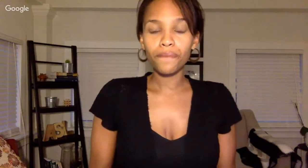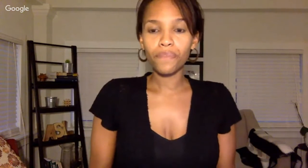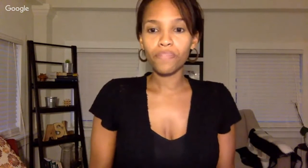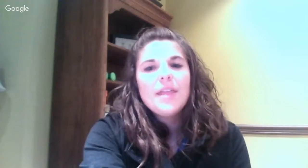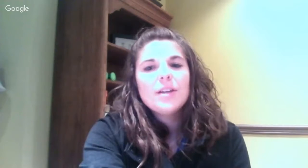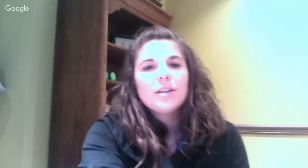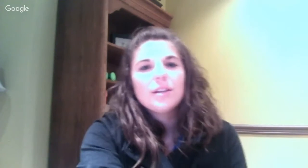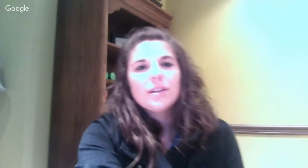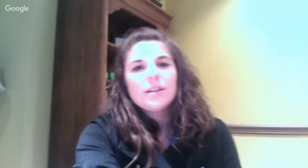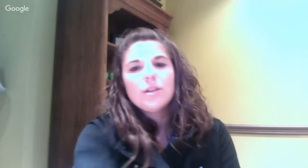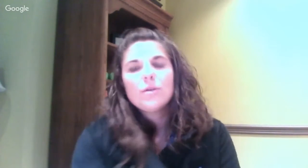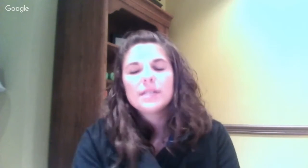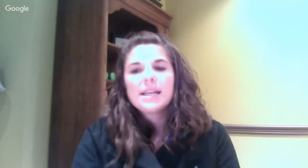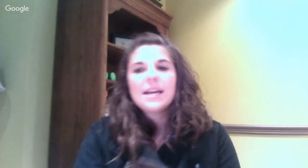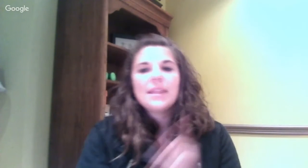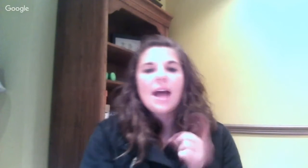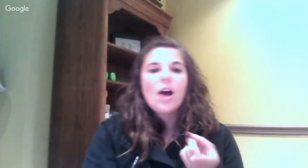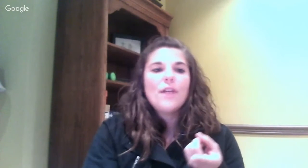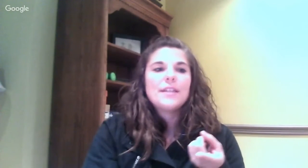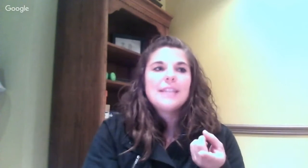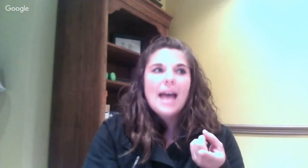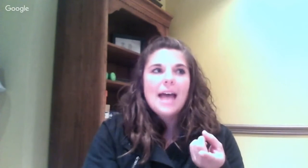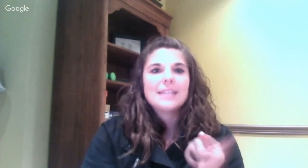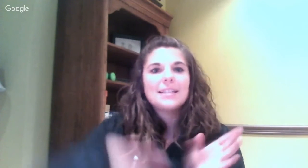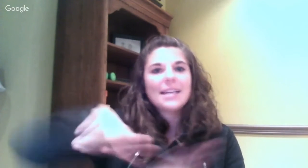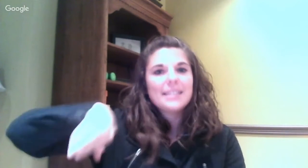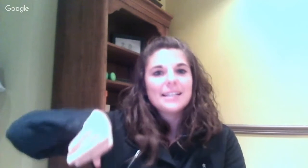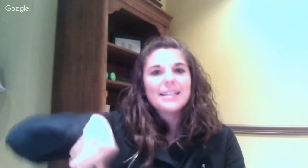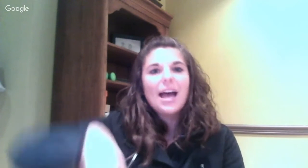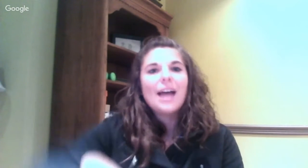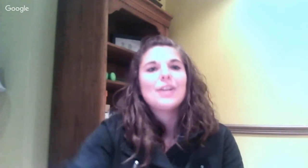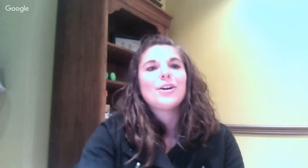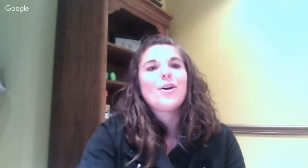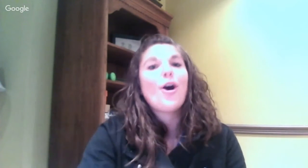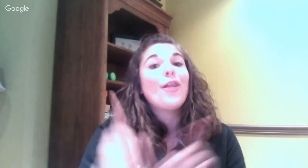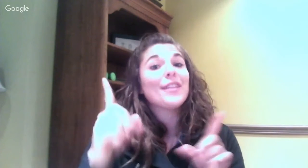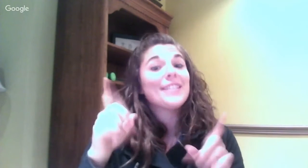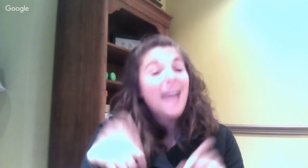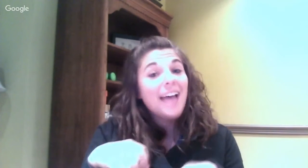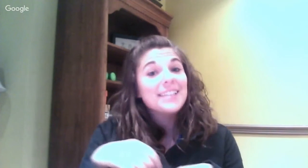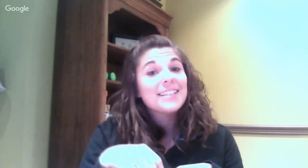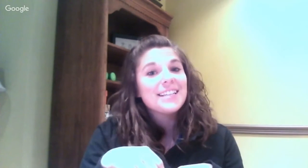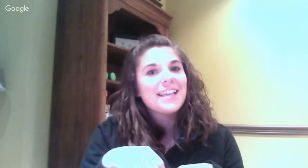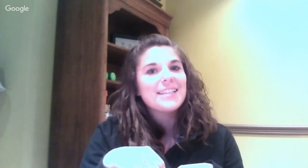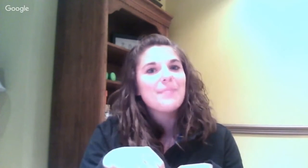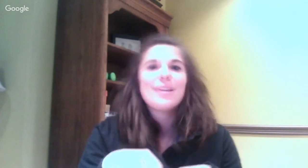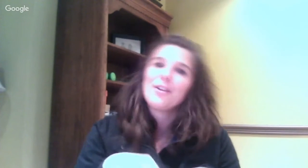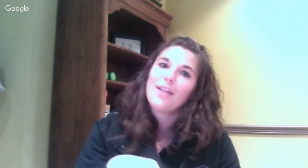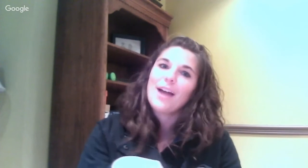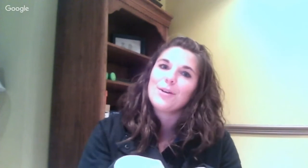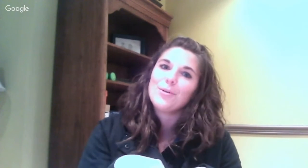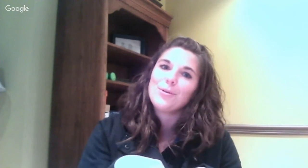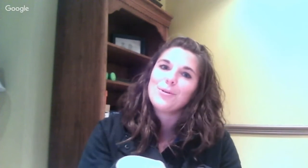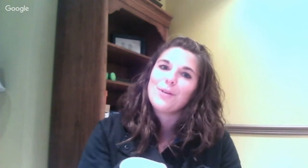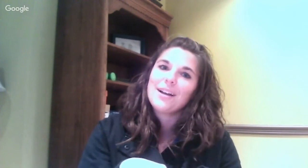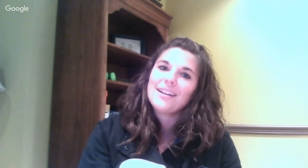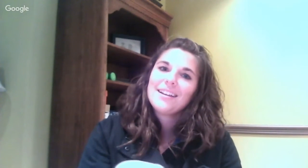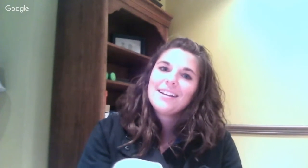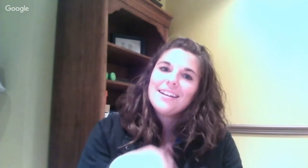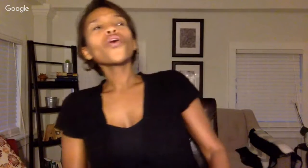And then you were saying that on the testing aside, on the test, is that something they're like, ooh? No, I